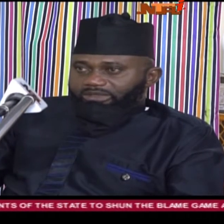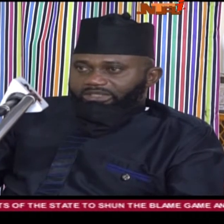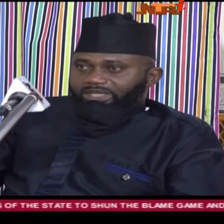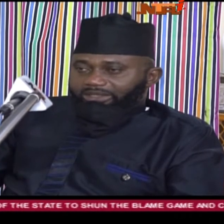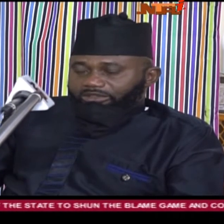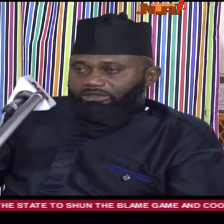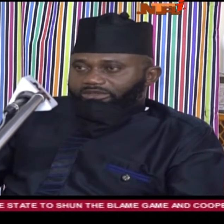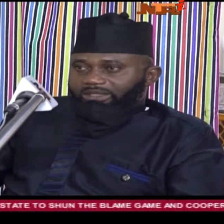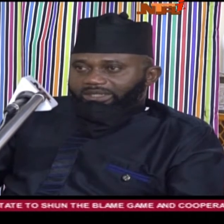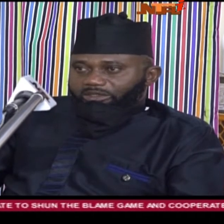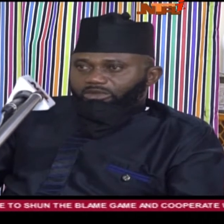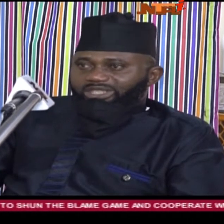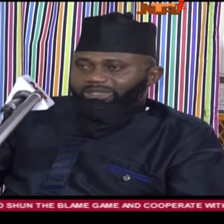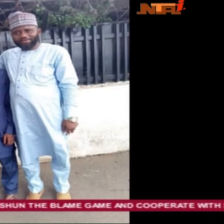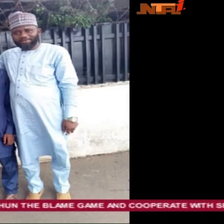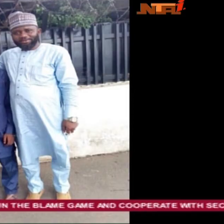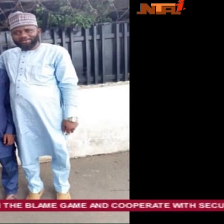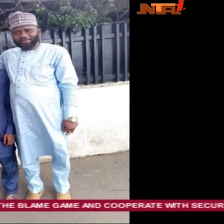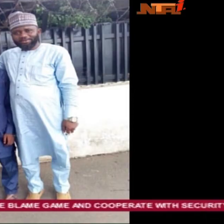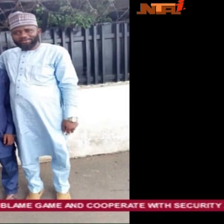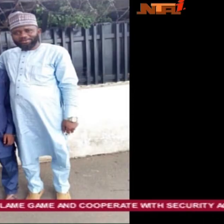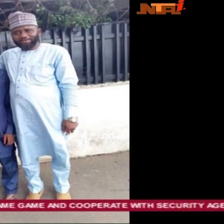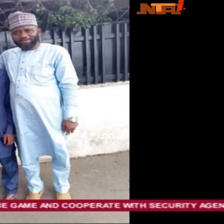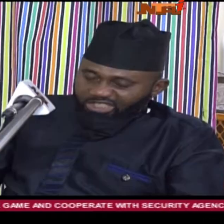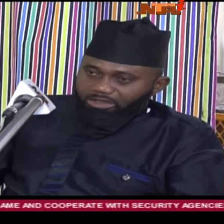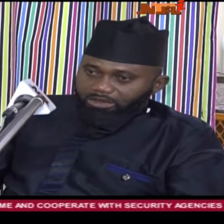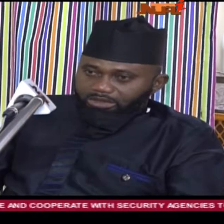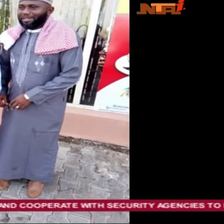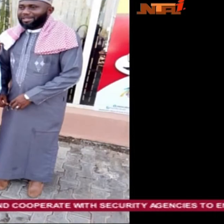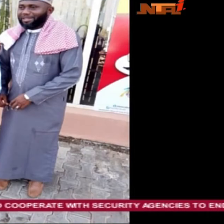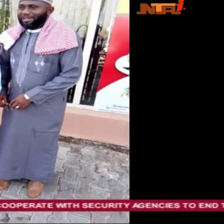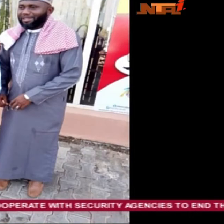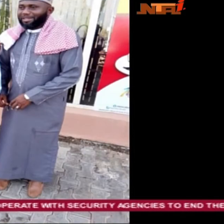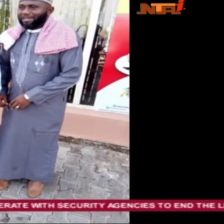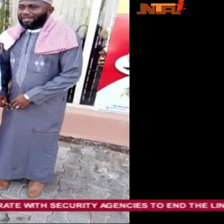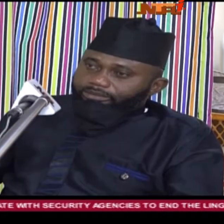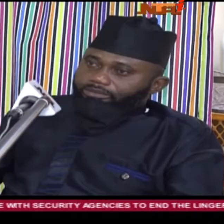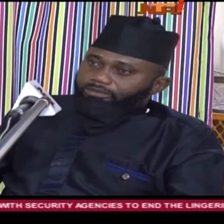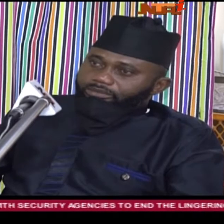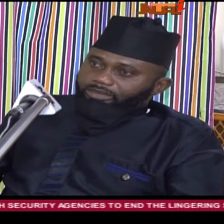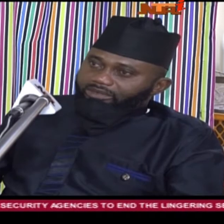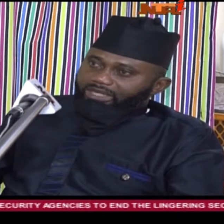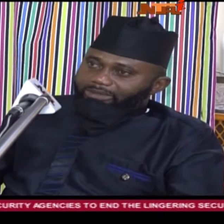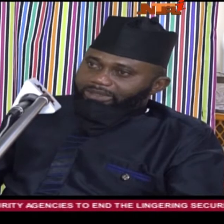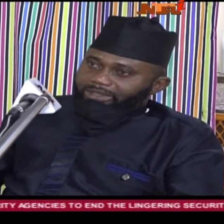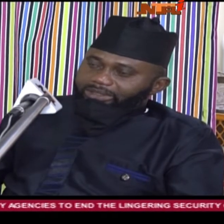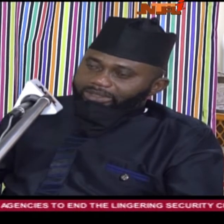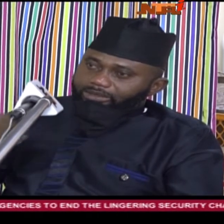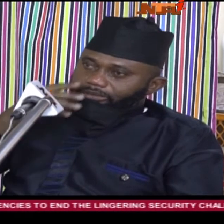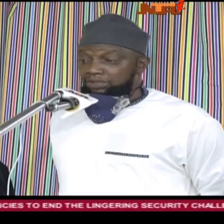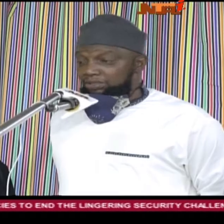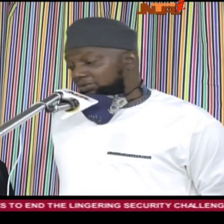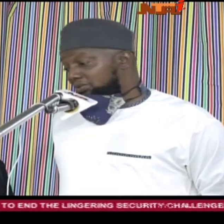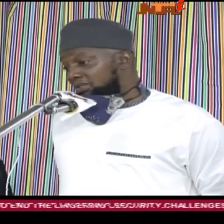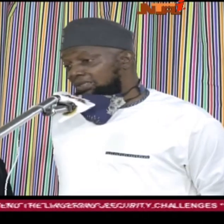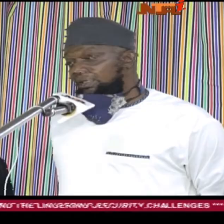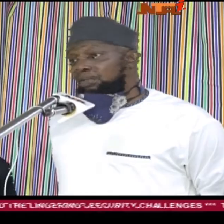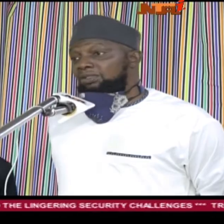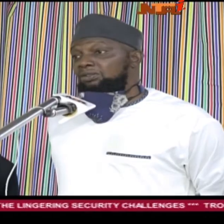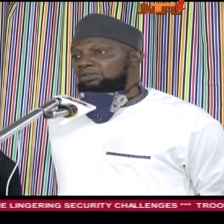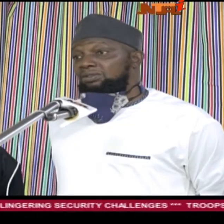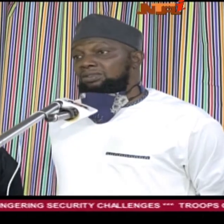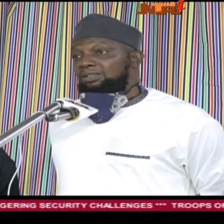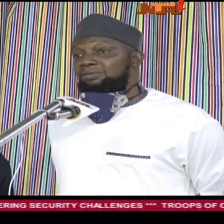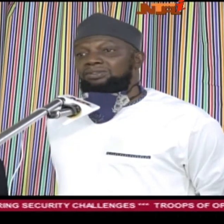of a first child to his father, you know what it means. It's my closest child, discuss, like mate. Never expected this. We do see these